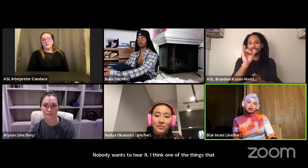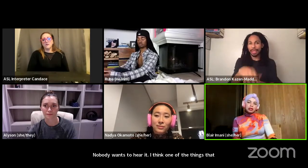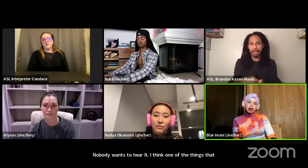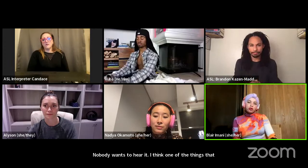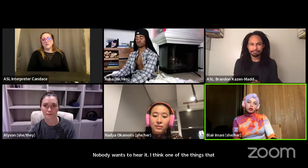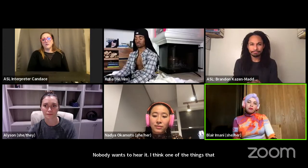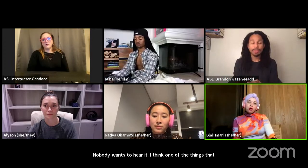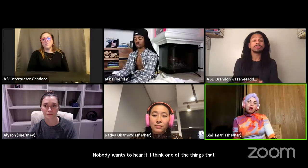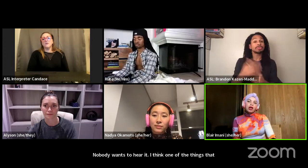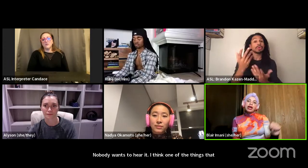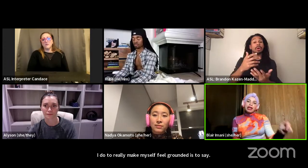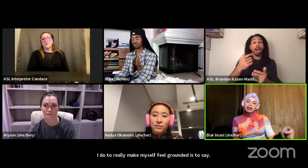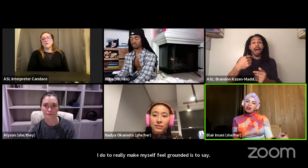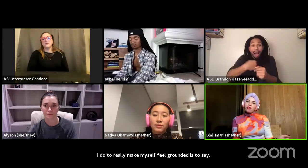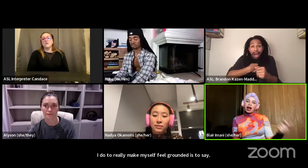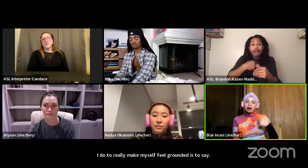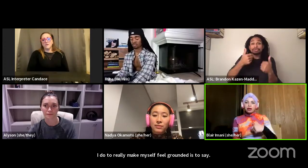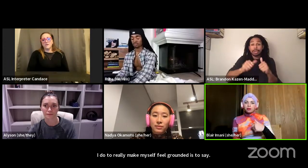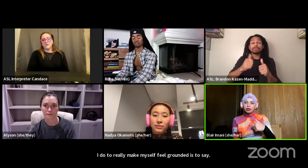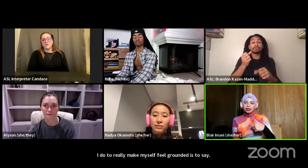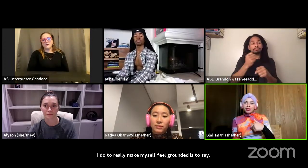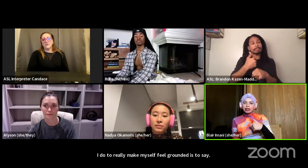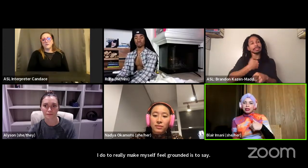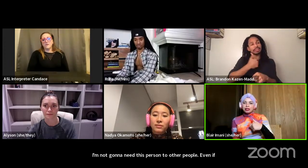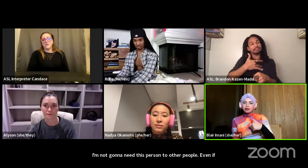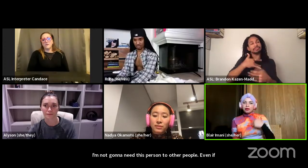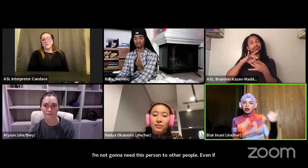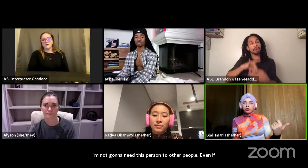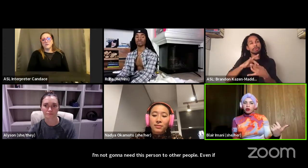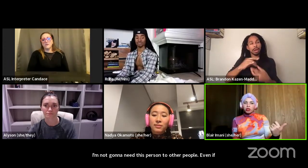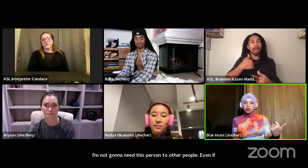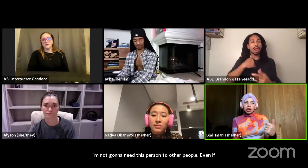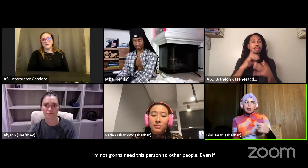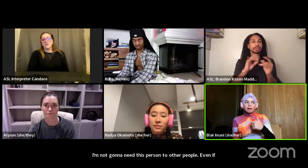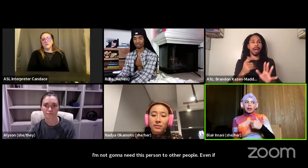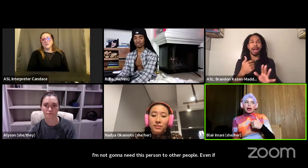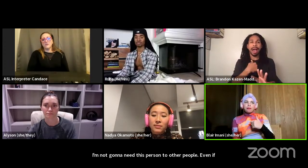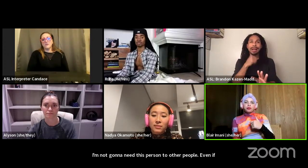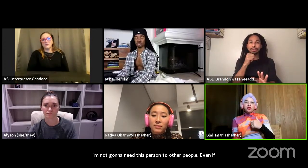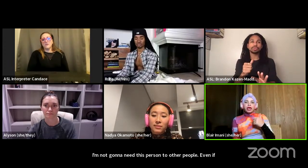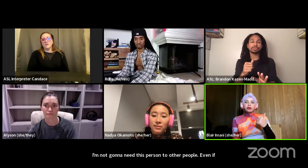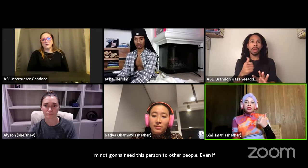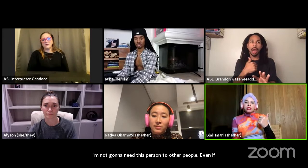going to be this person to other people, even if I'm experiencing this from other folks.